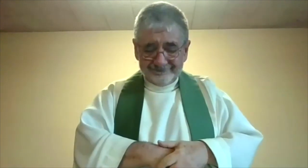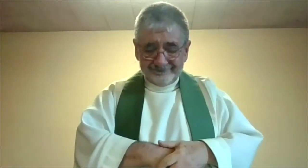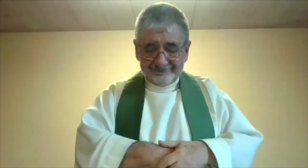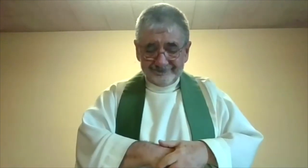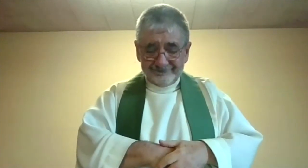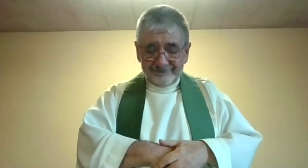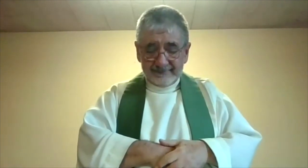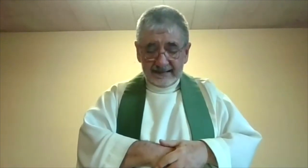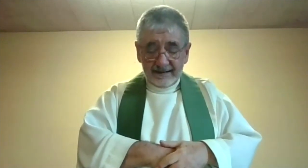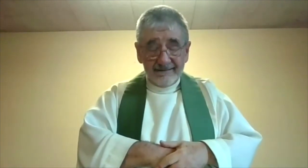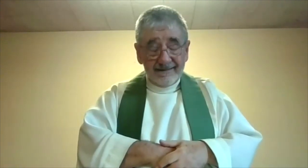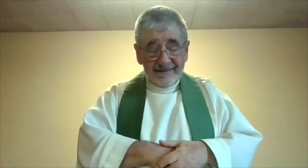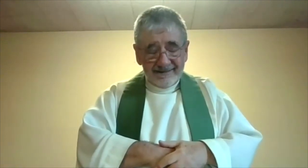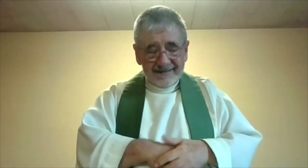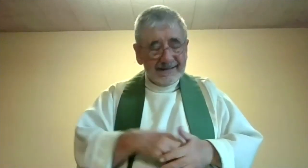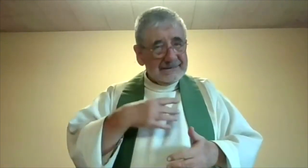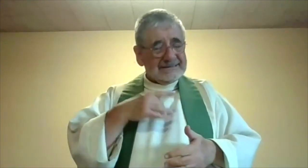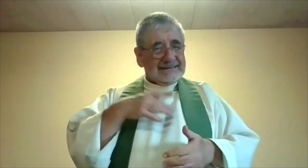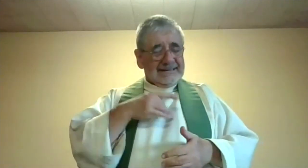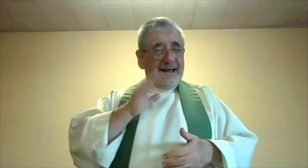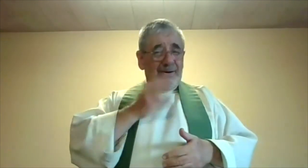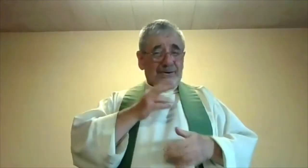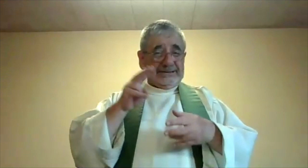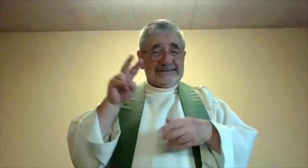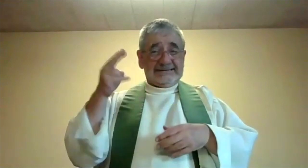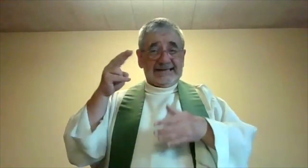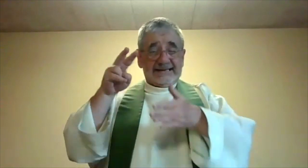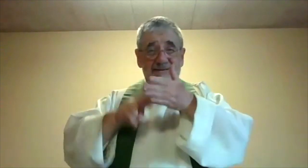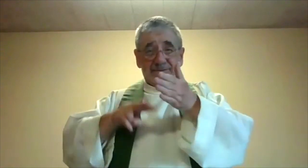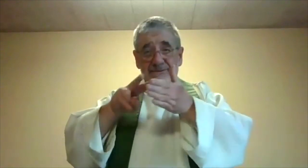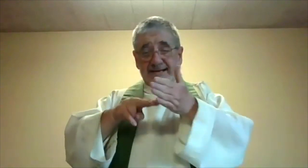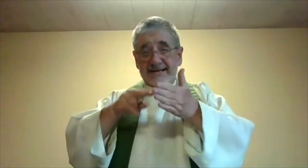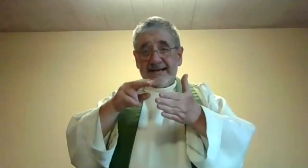Again, this concept contradicted all people's assumptions.